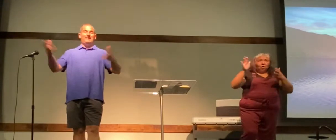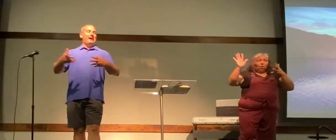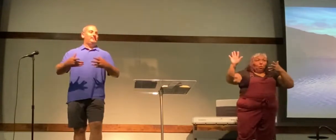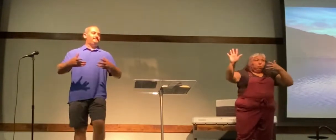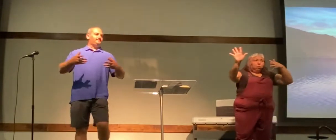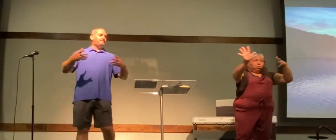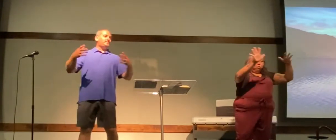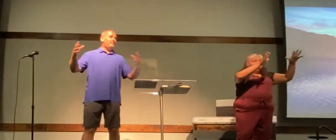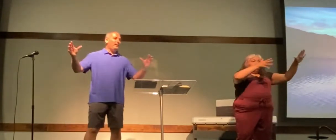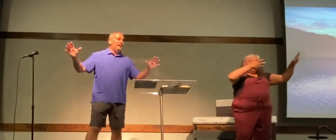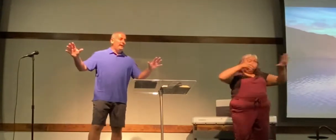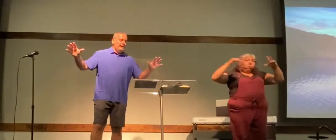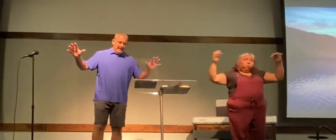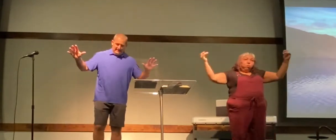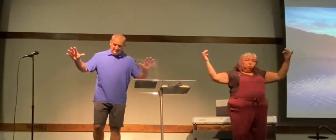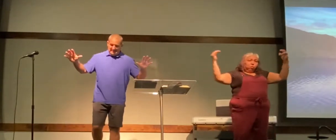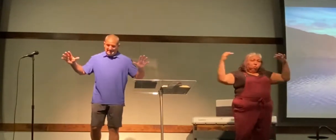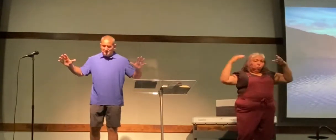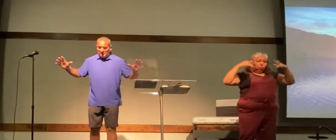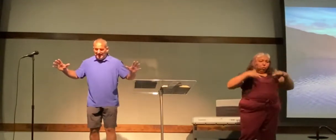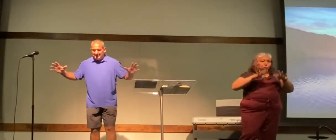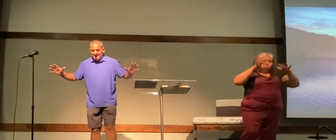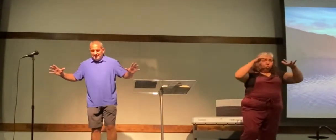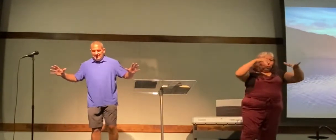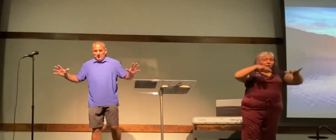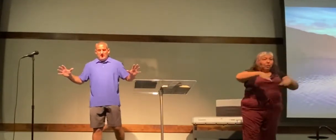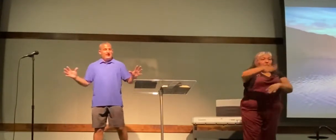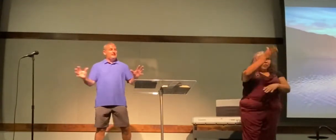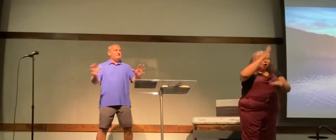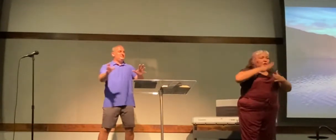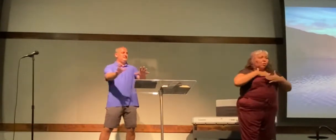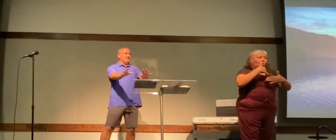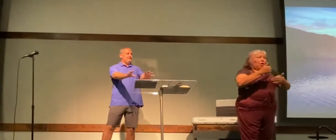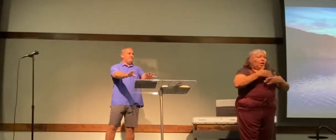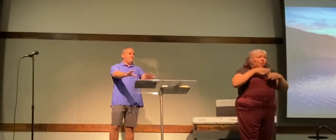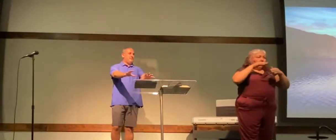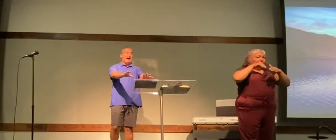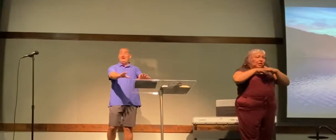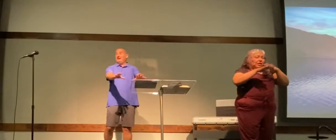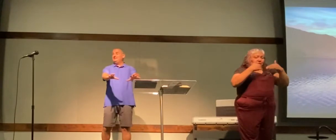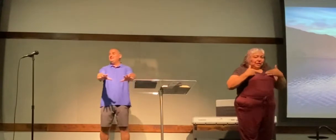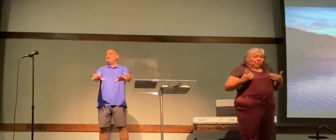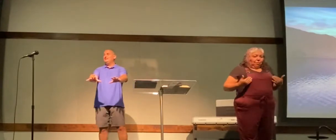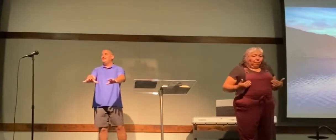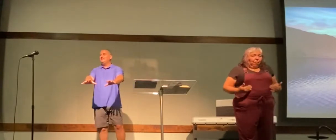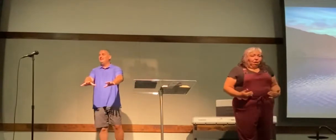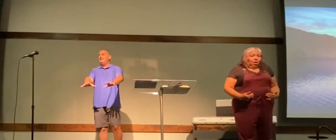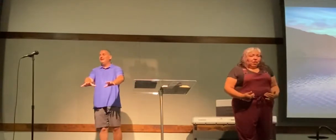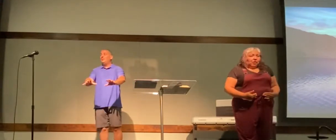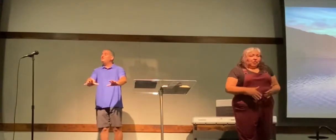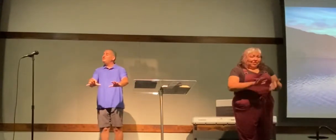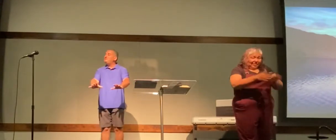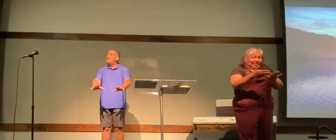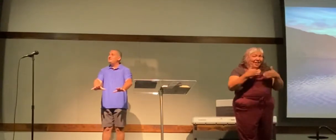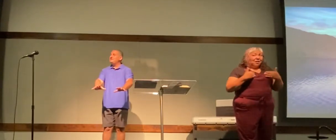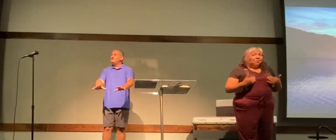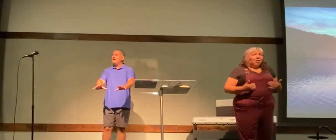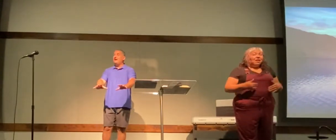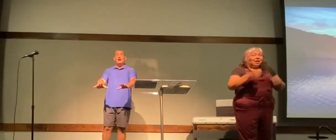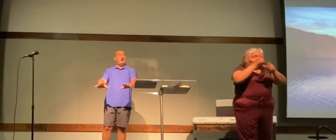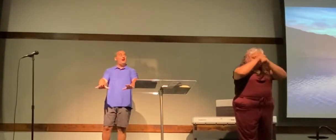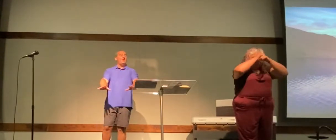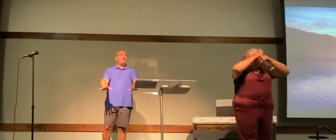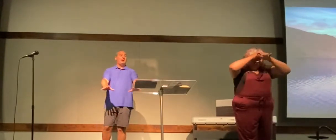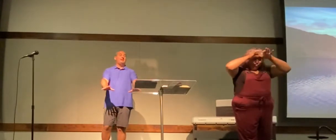these winds came out, and it was God's breath that went into these bodies. I want you to picture this